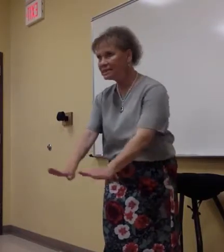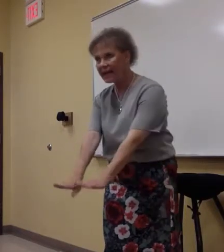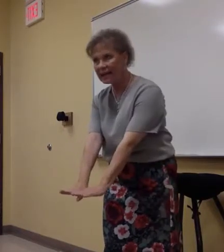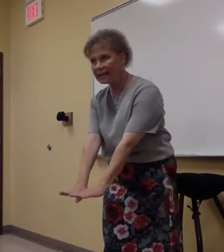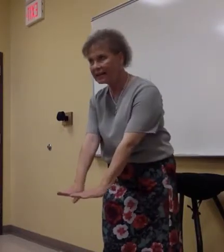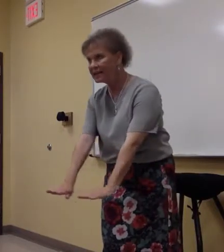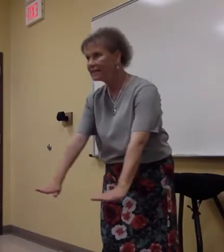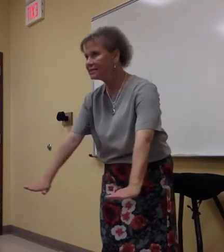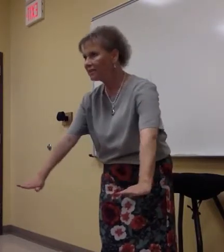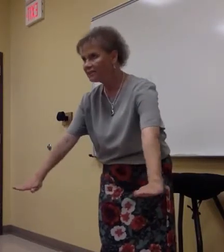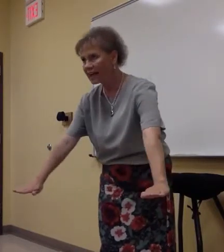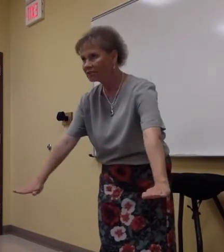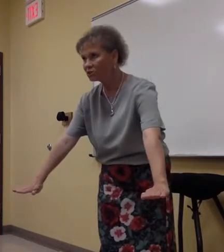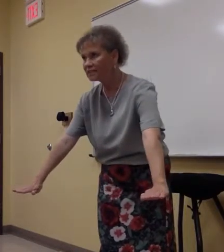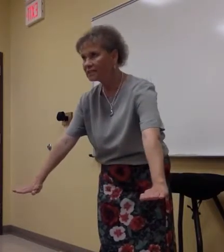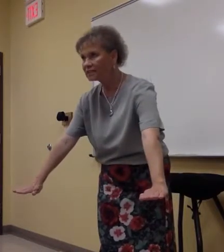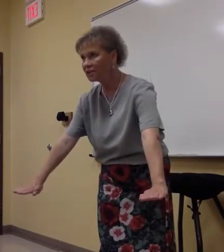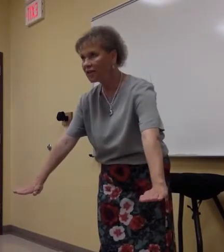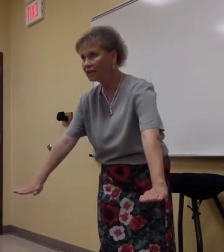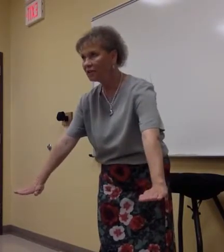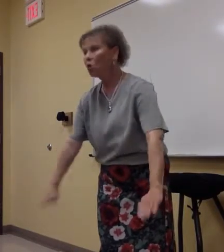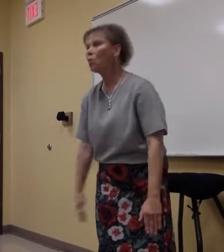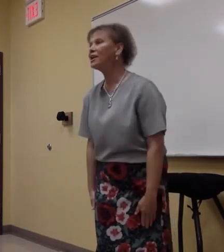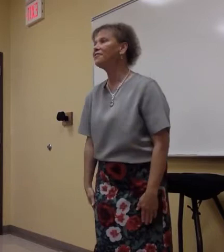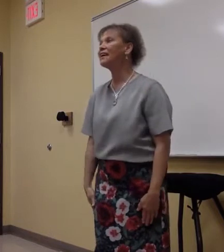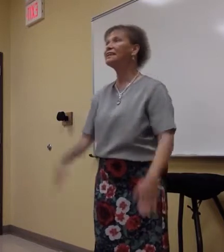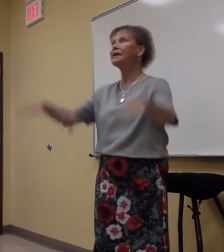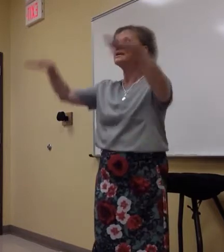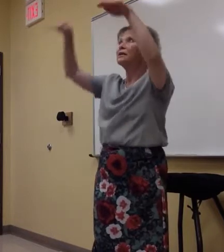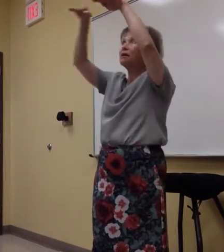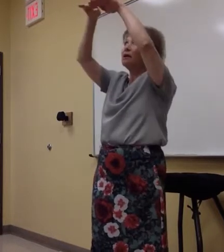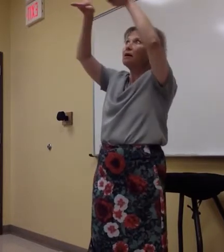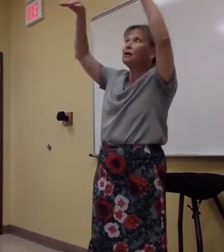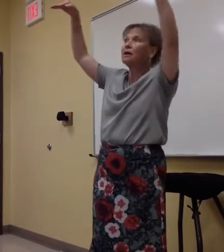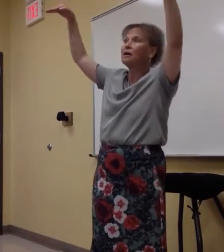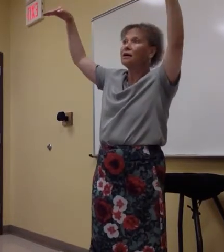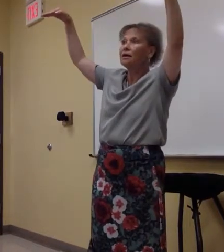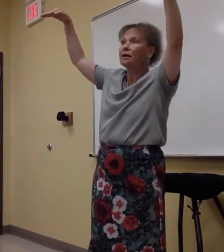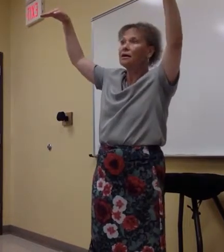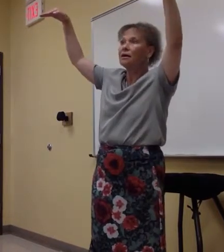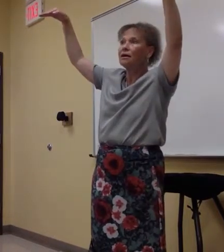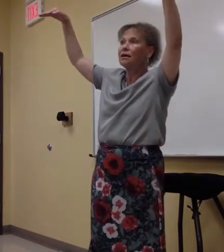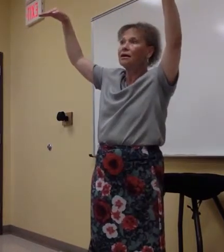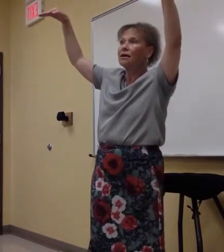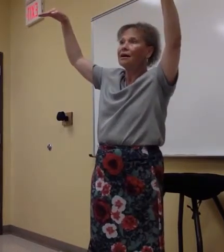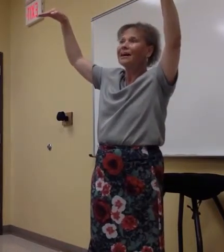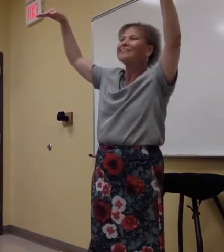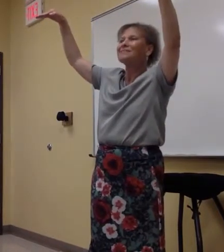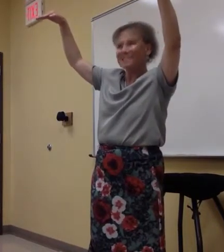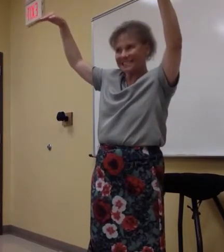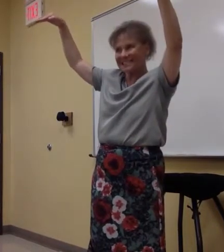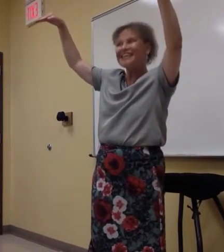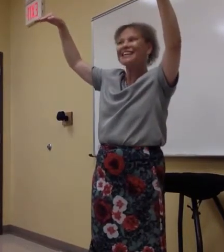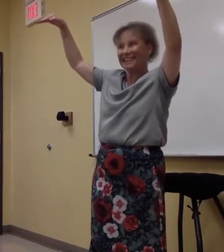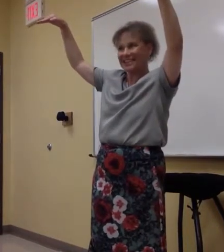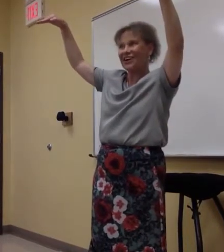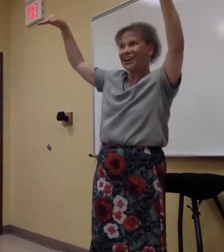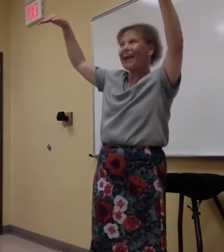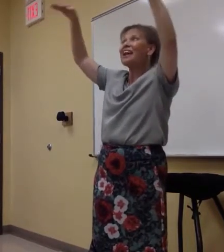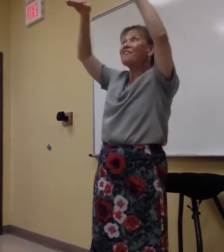indicating is a flat surface that's low down. What if I did Ceiling. The ceiling, all right, a